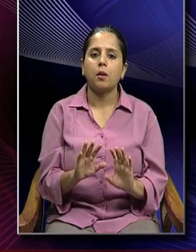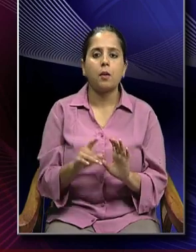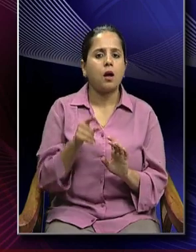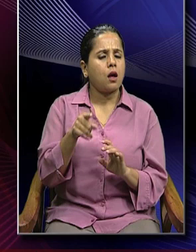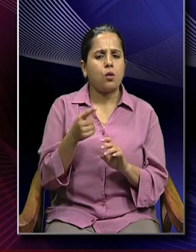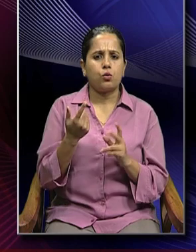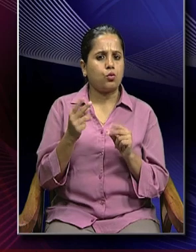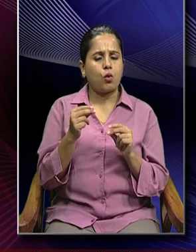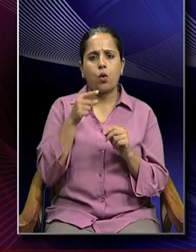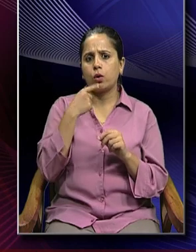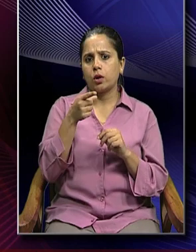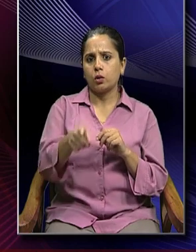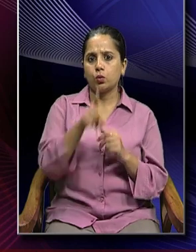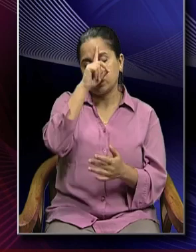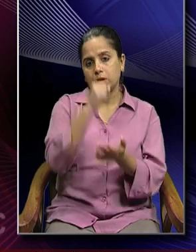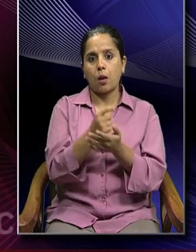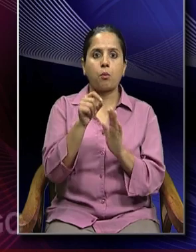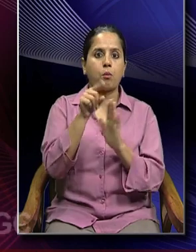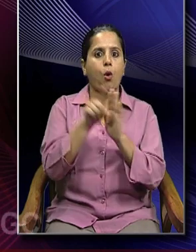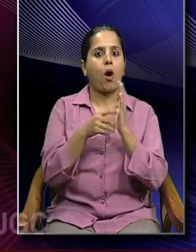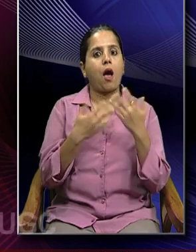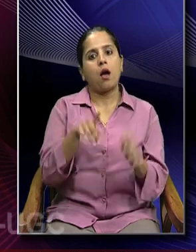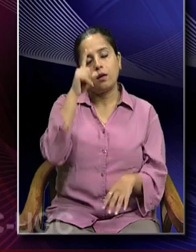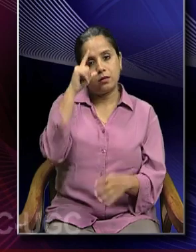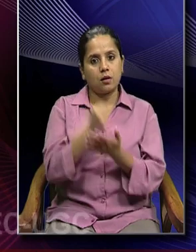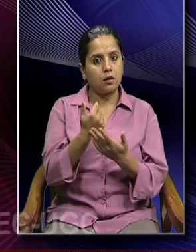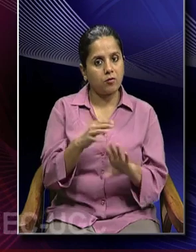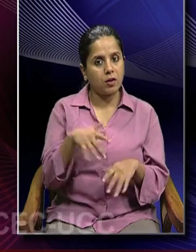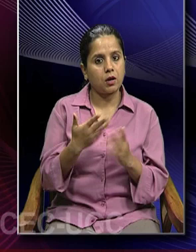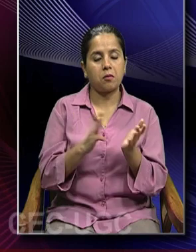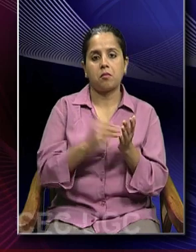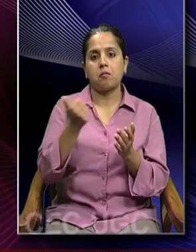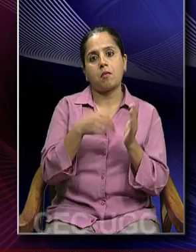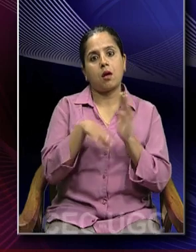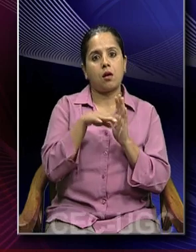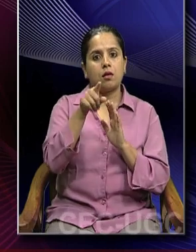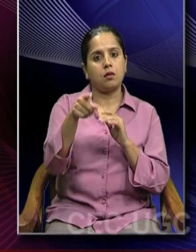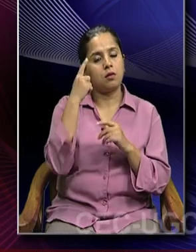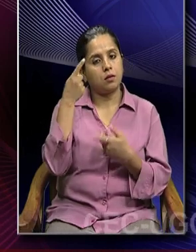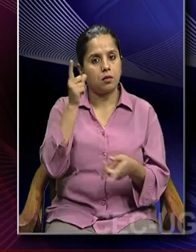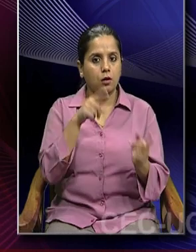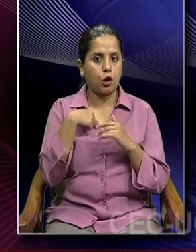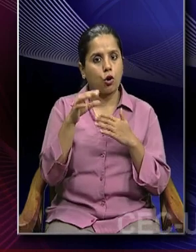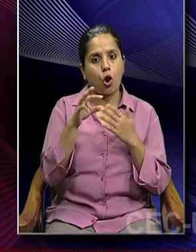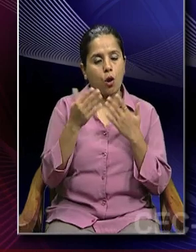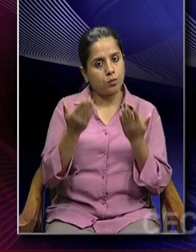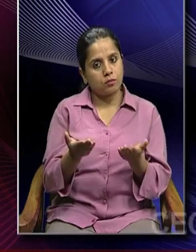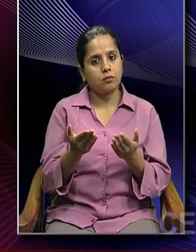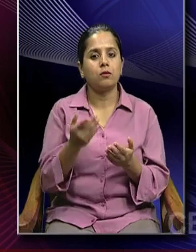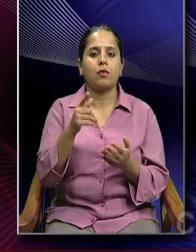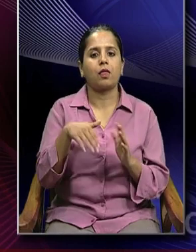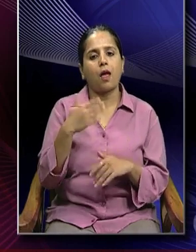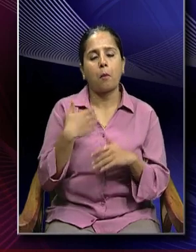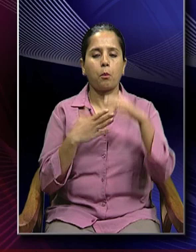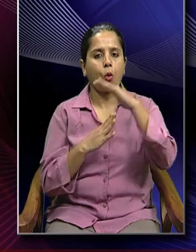you decided at the policy level, you decided at the managerial level that this is my strategic option, and then you took a pause